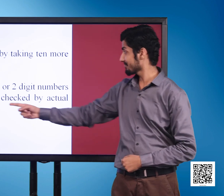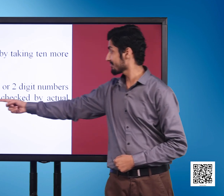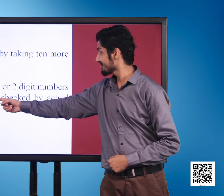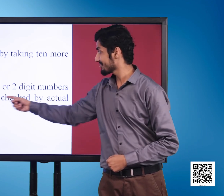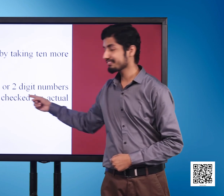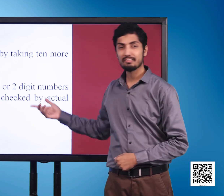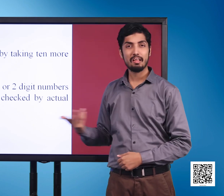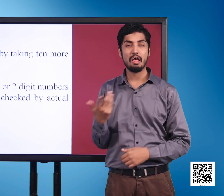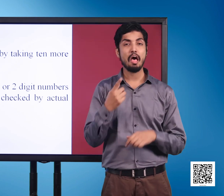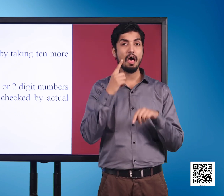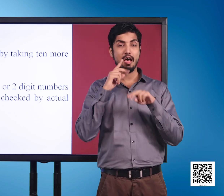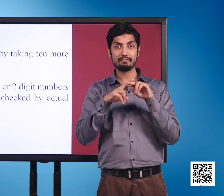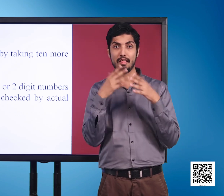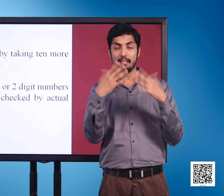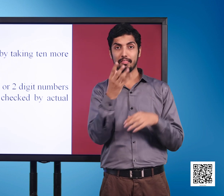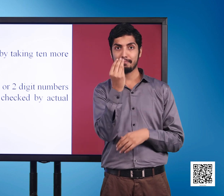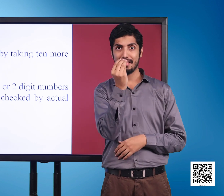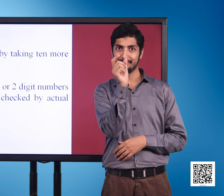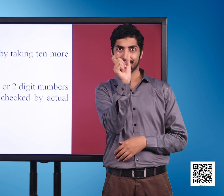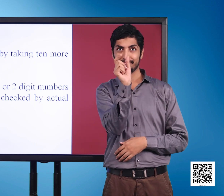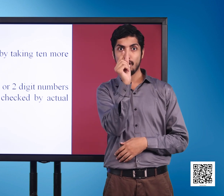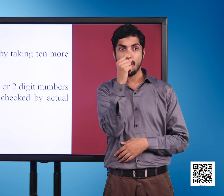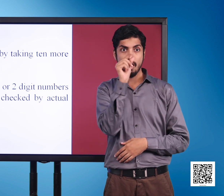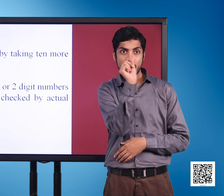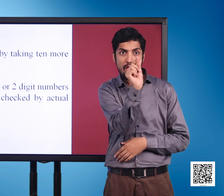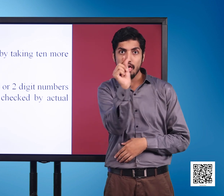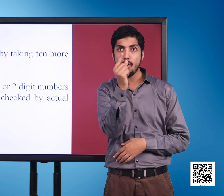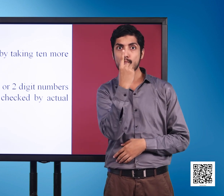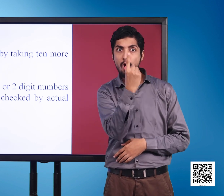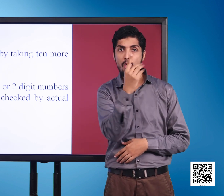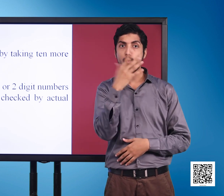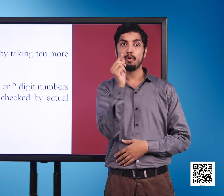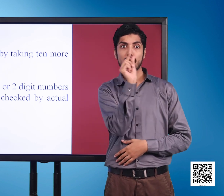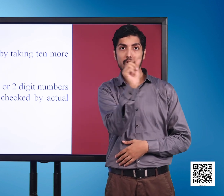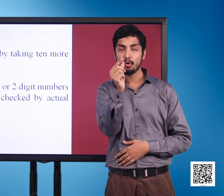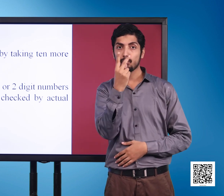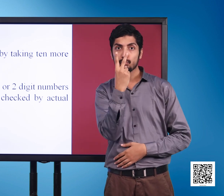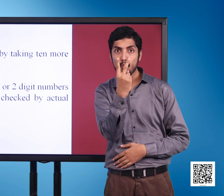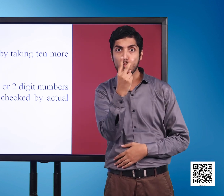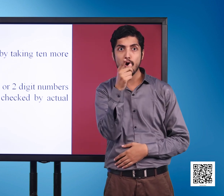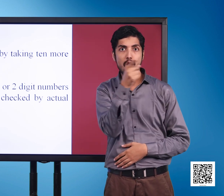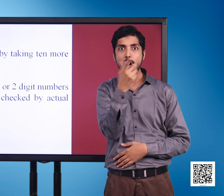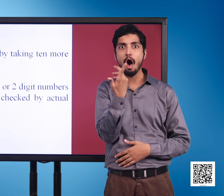Divisibility for 1 or 2 digit numbers by 4 has to be checked by actual division.